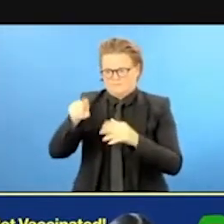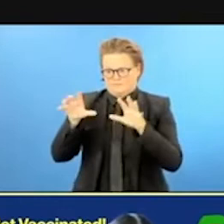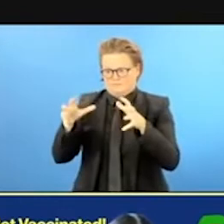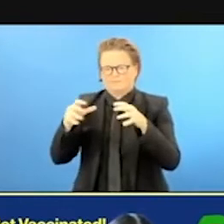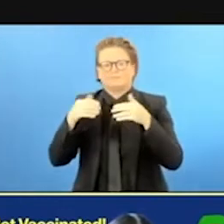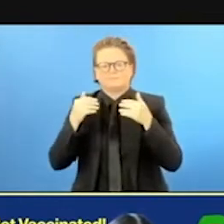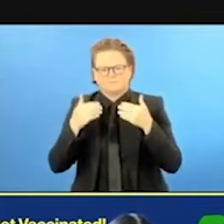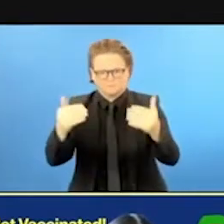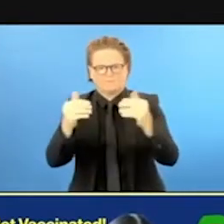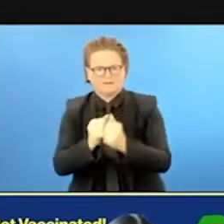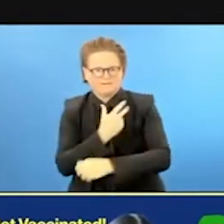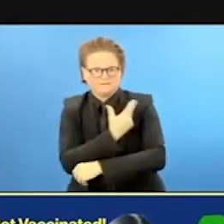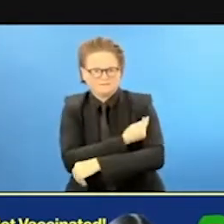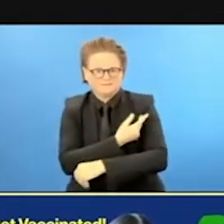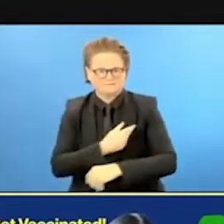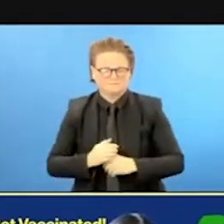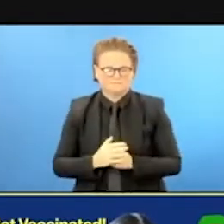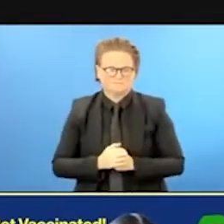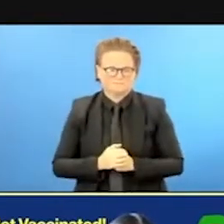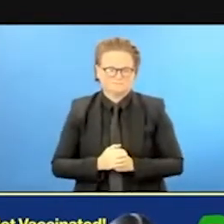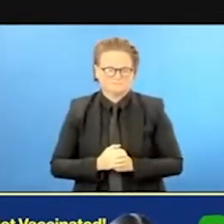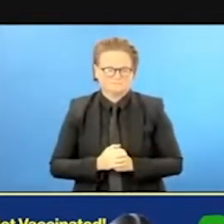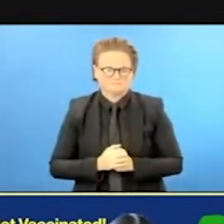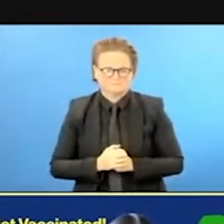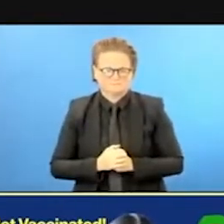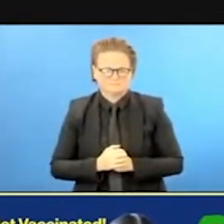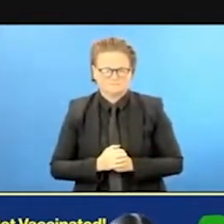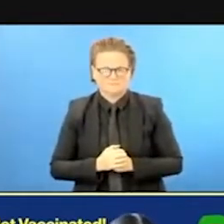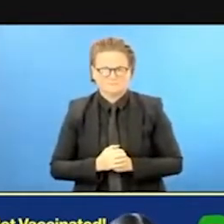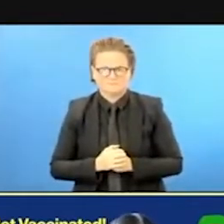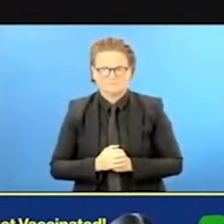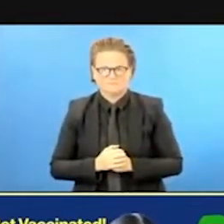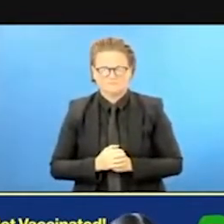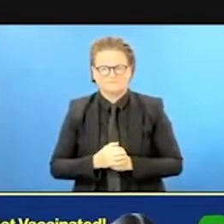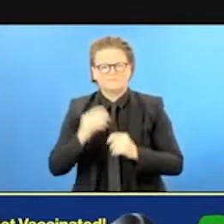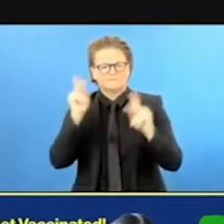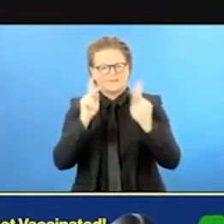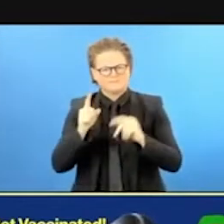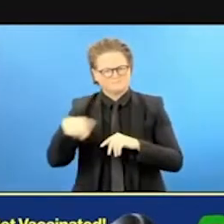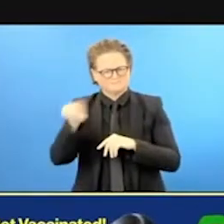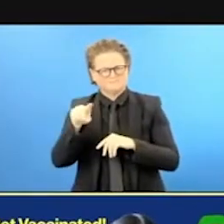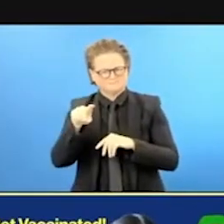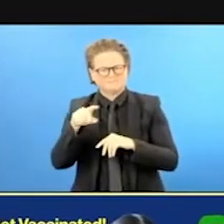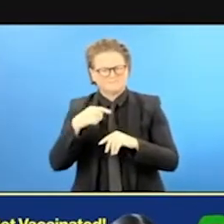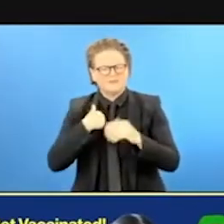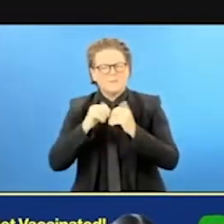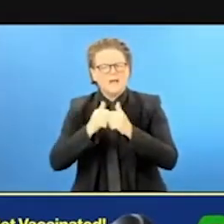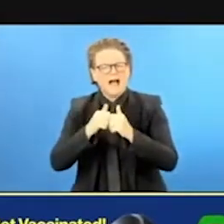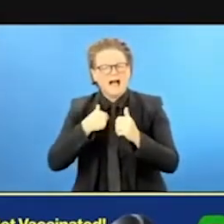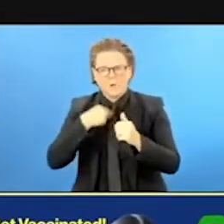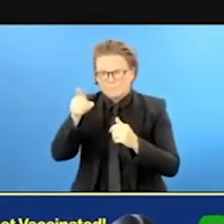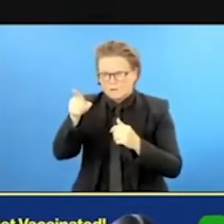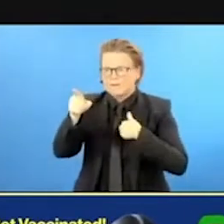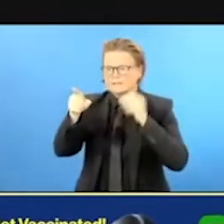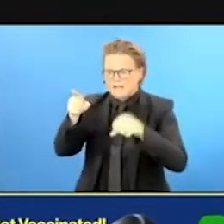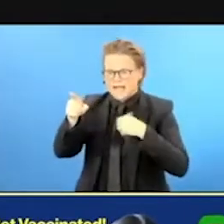Another place that we've gotten a lot of questions is on how are we verifying vaccine eligibility? We in